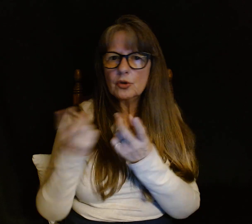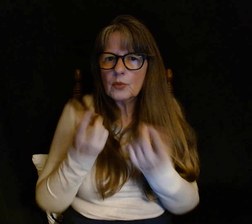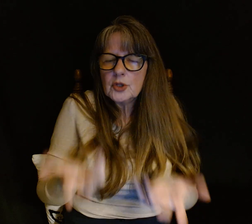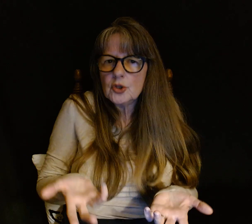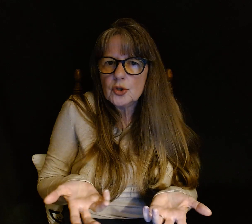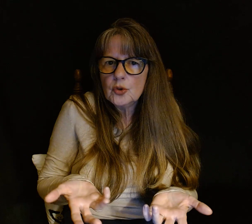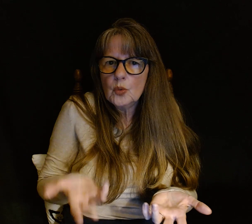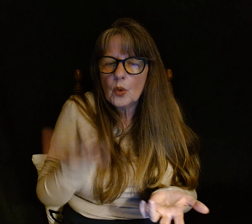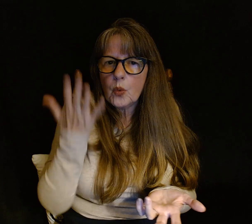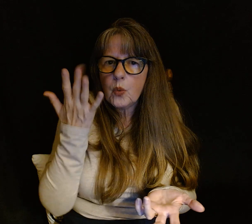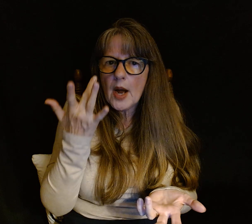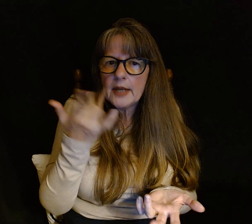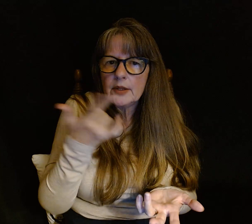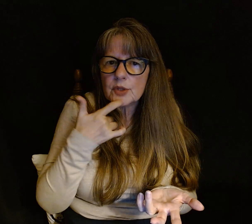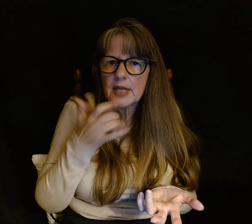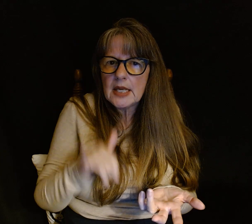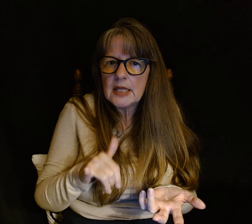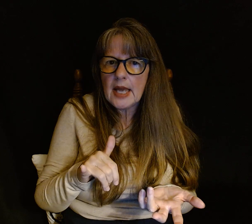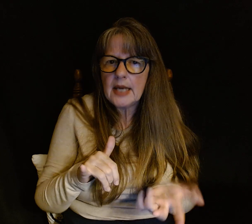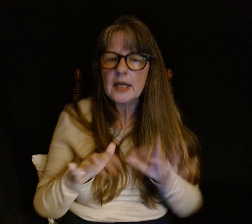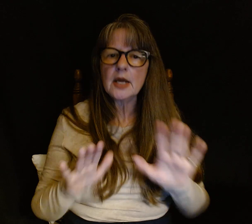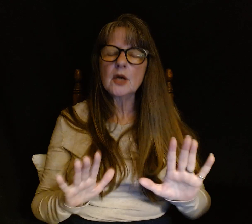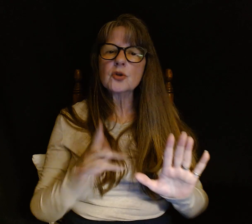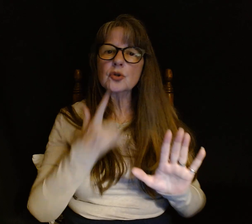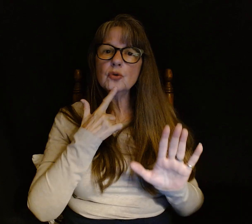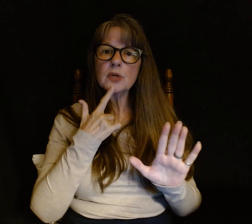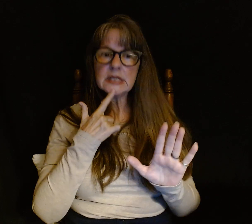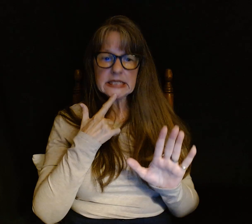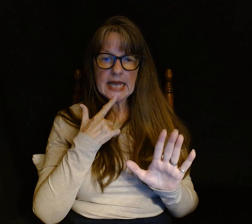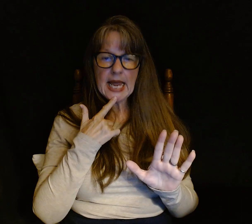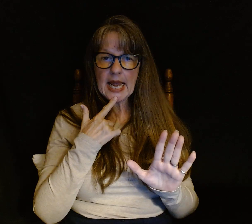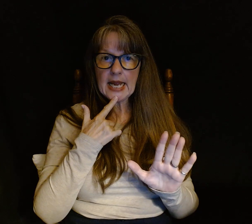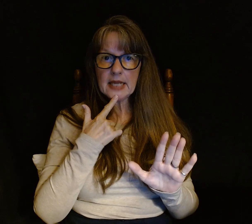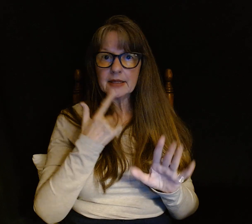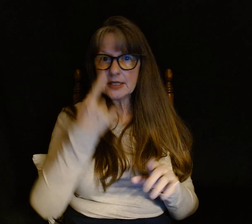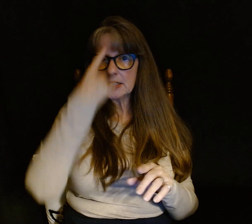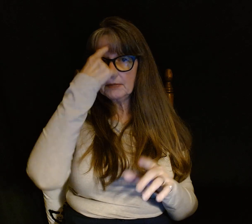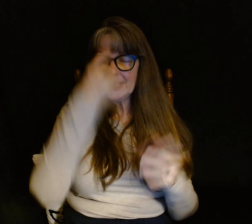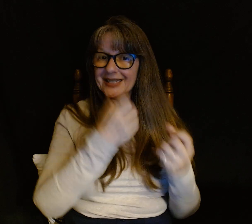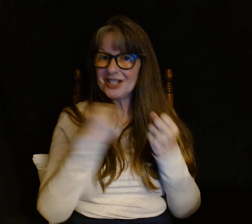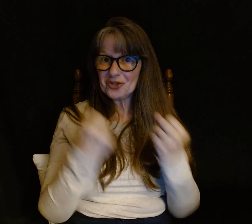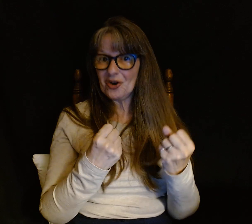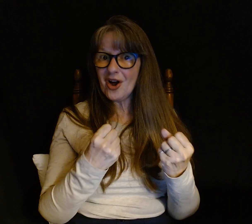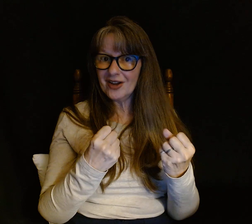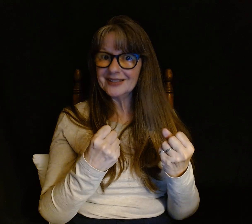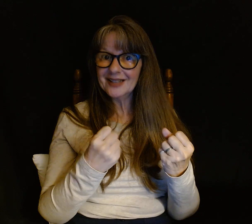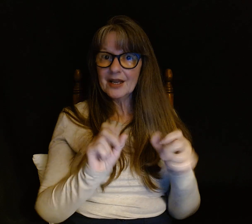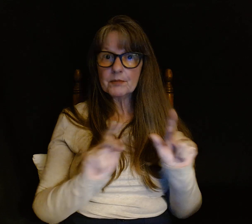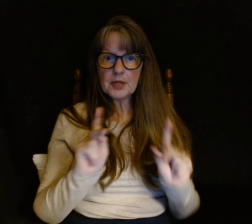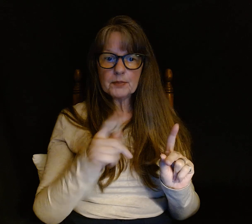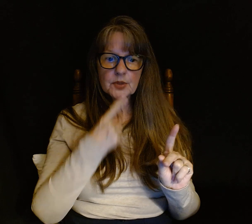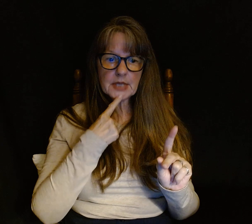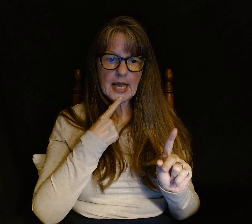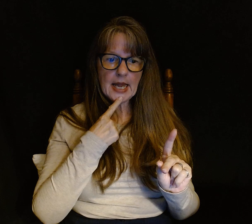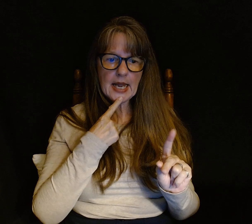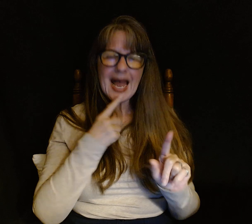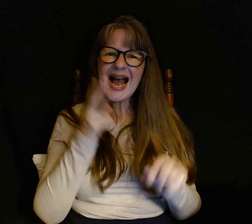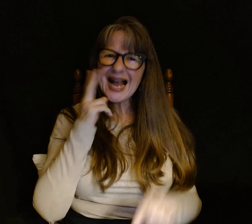to do or why they're saying that. So you can say, this is a mentally strong people say, I see